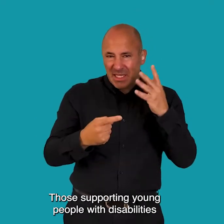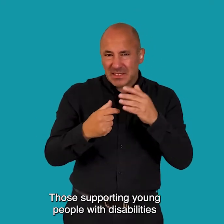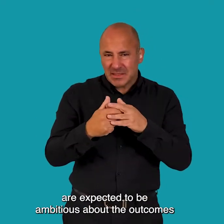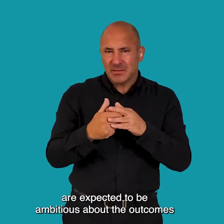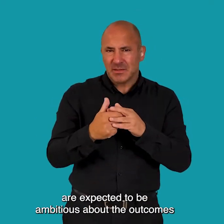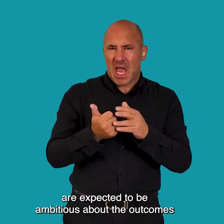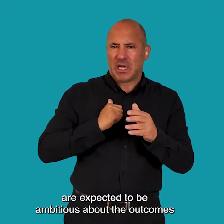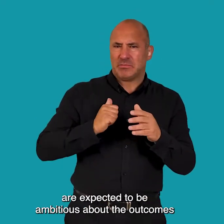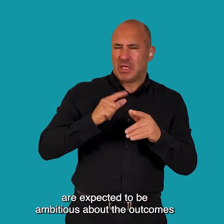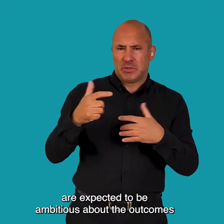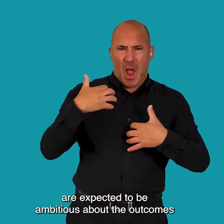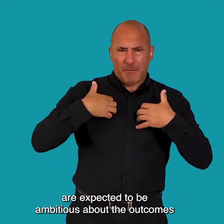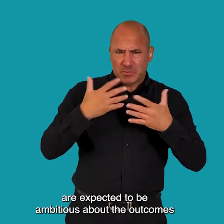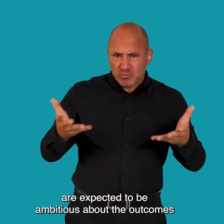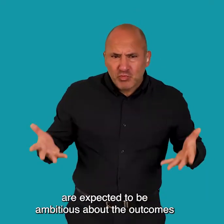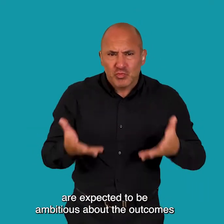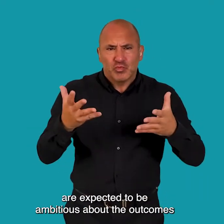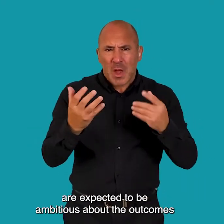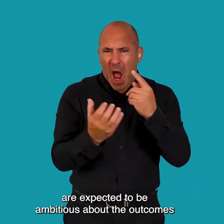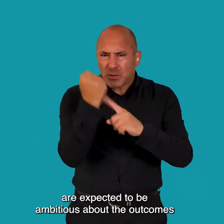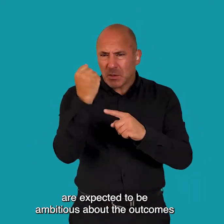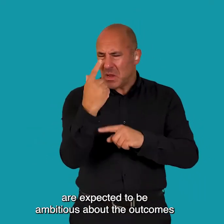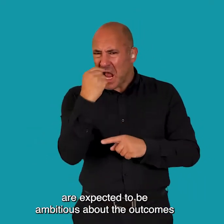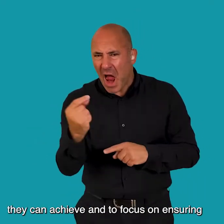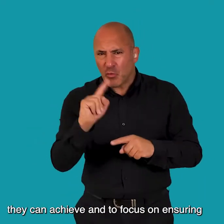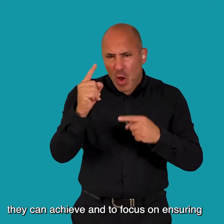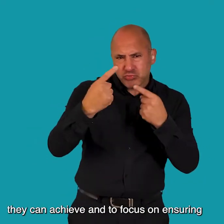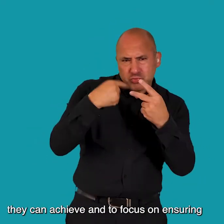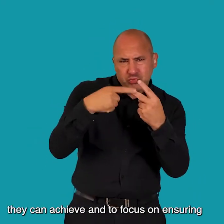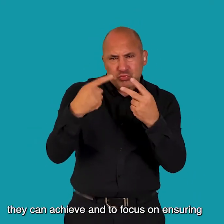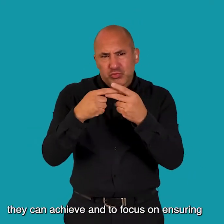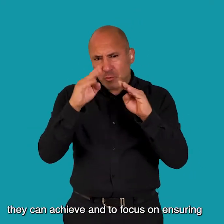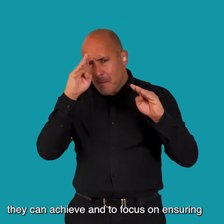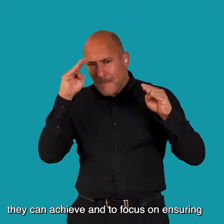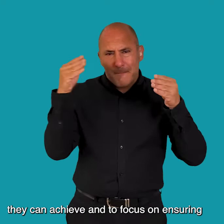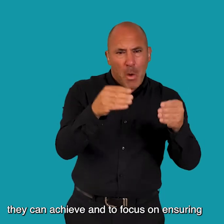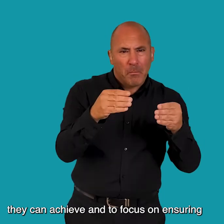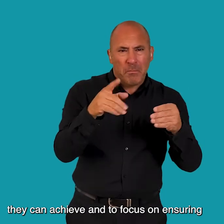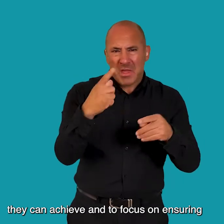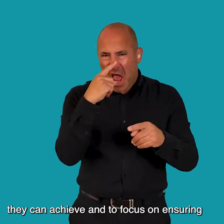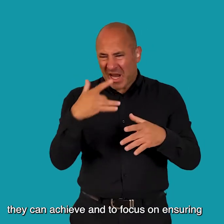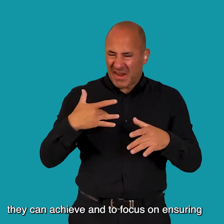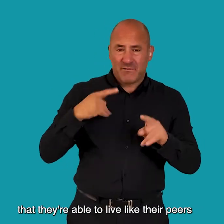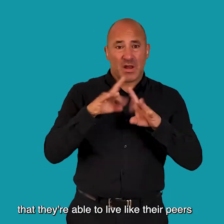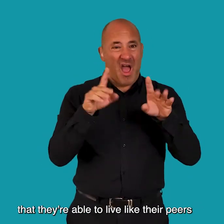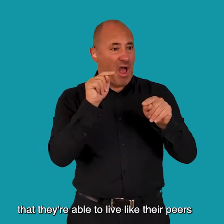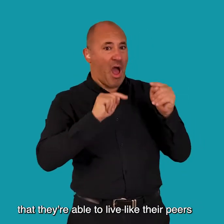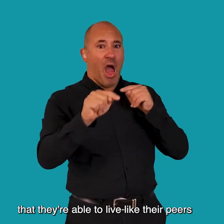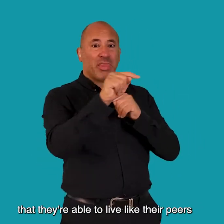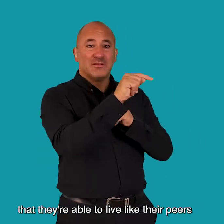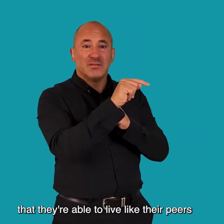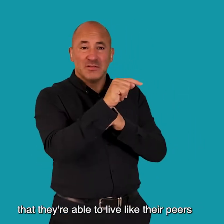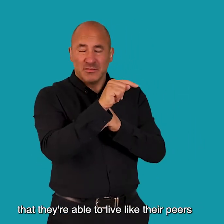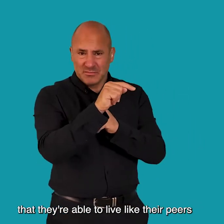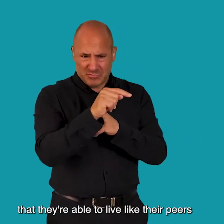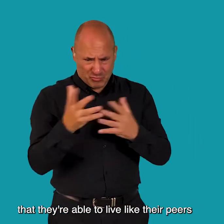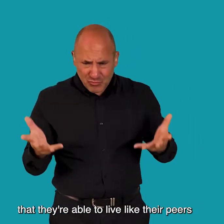are expected to be ambitious about the outcomes they can achieve and to focus on ensuring that they're able to live like their peers